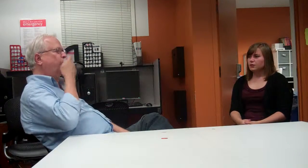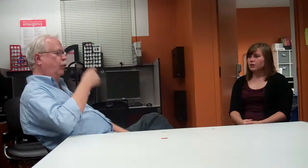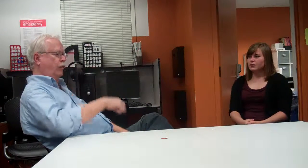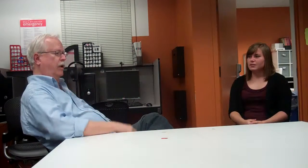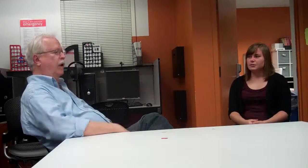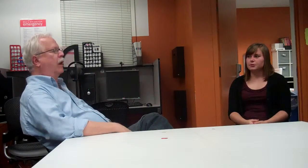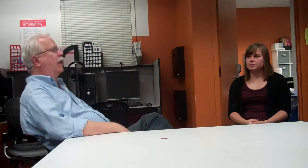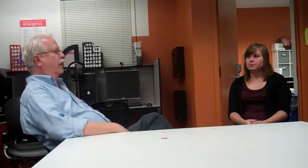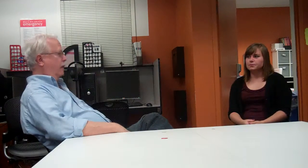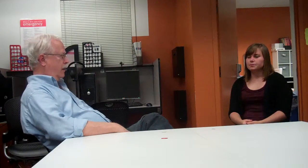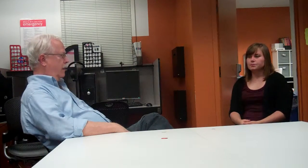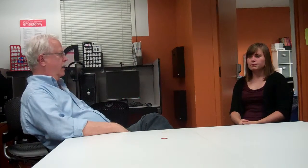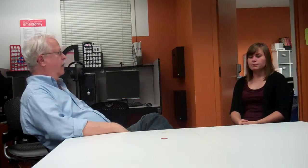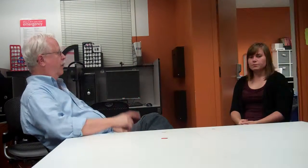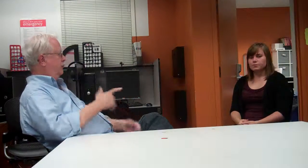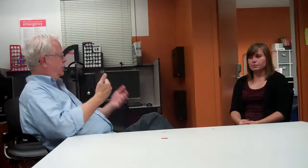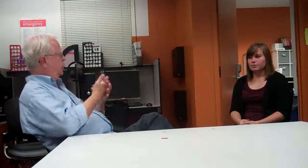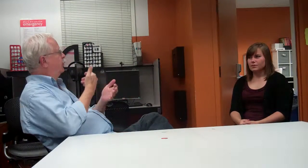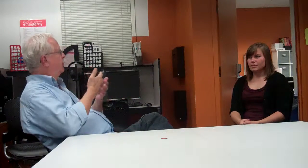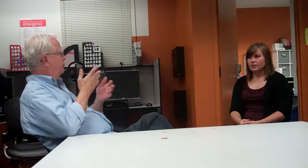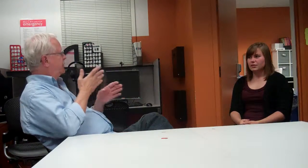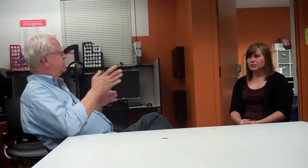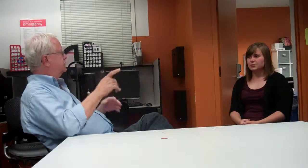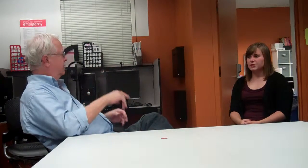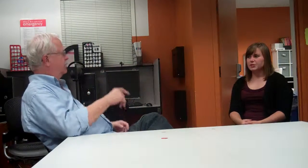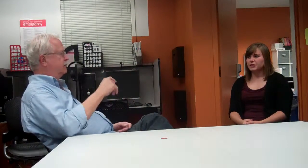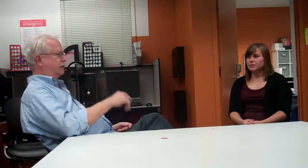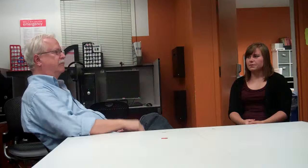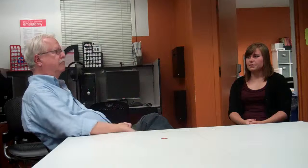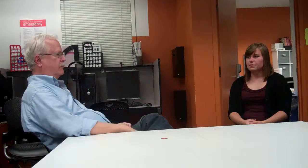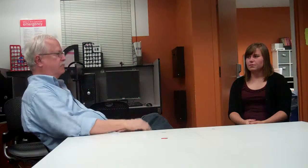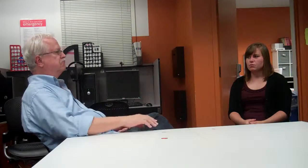Wow, that sounds cool. That's new, major, yeah.